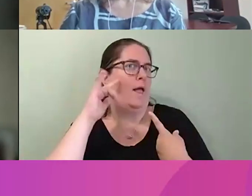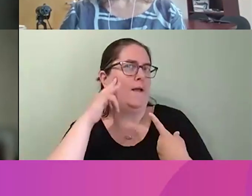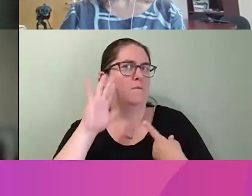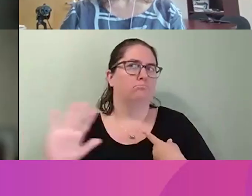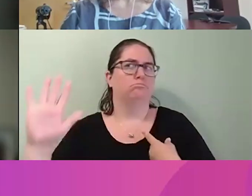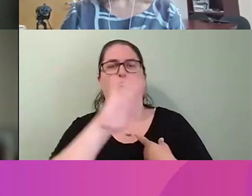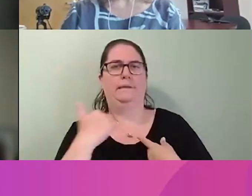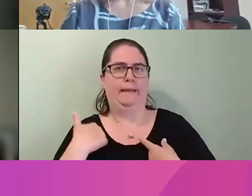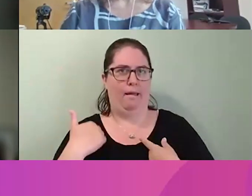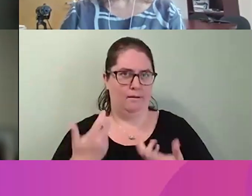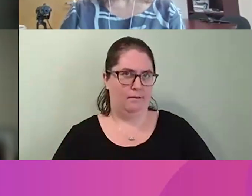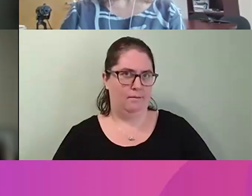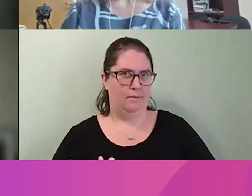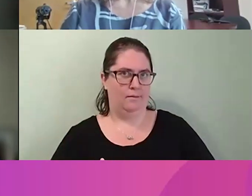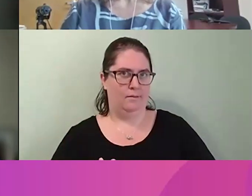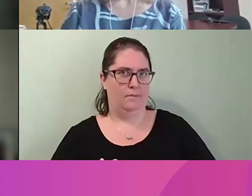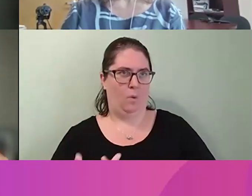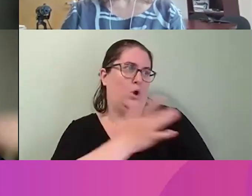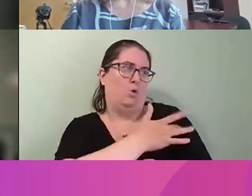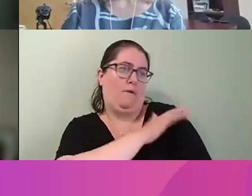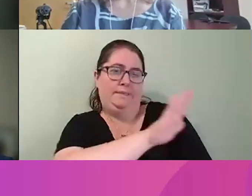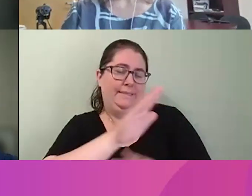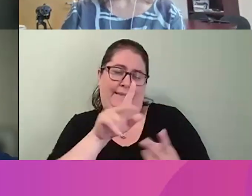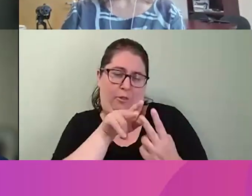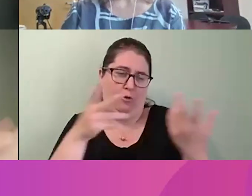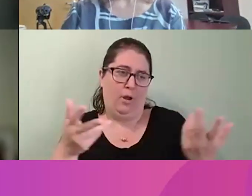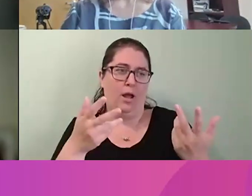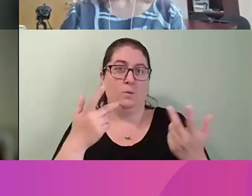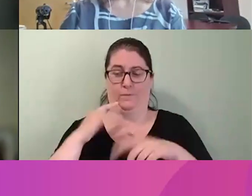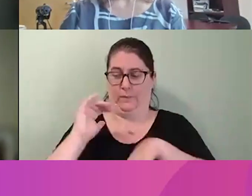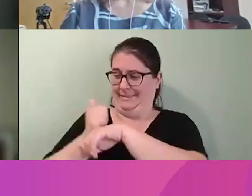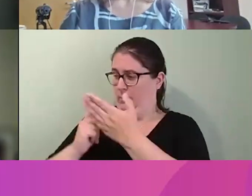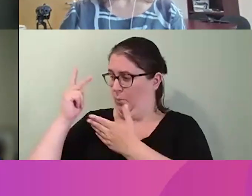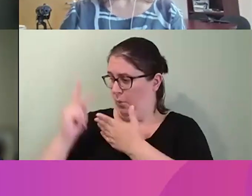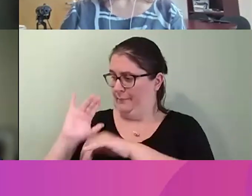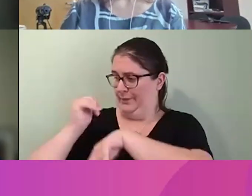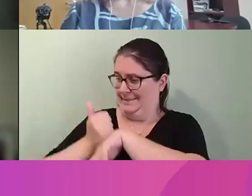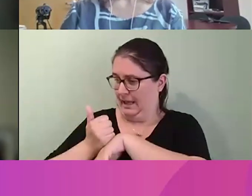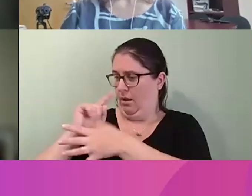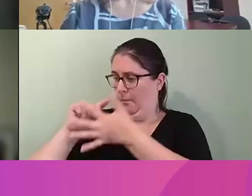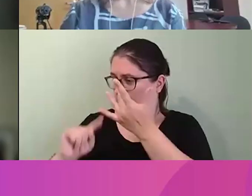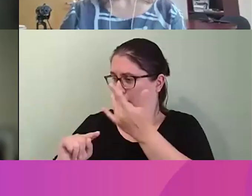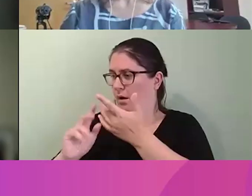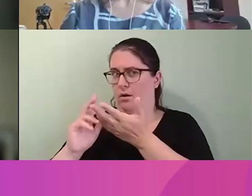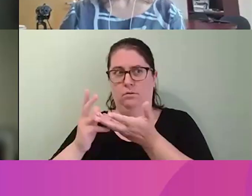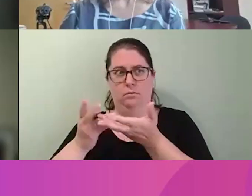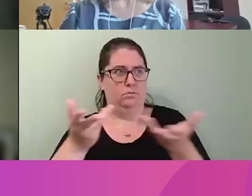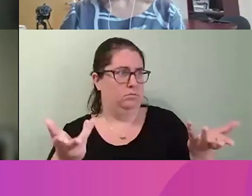like, what do the cases look like that are coming into systems that we develop, and what's